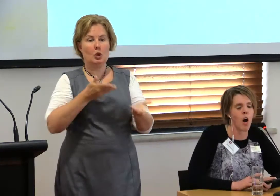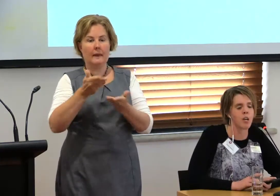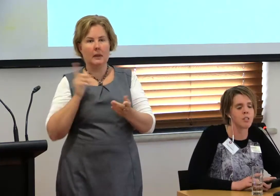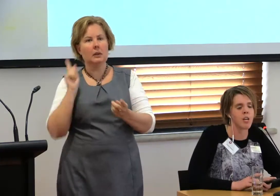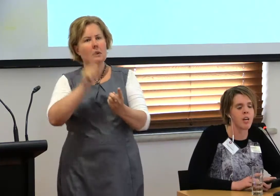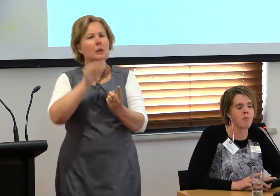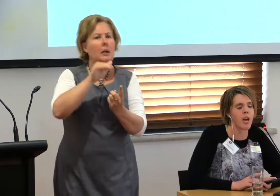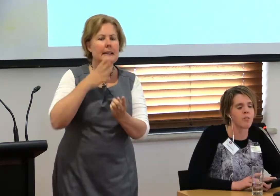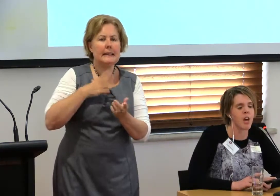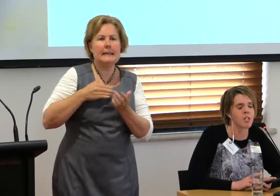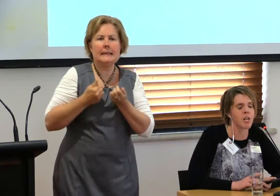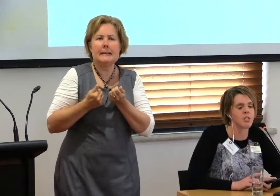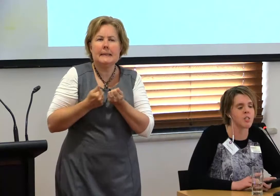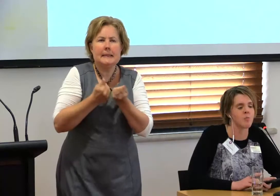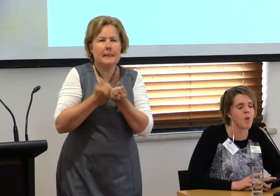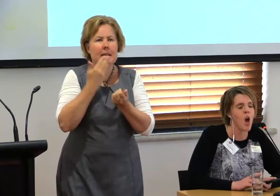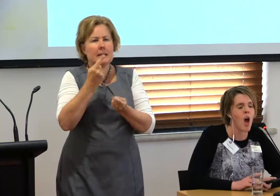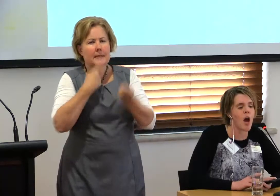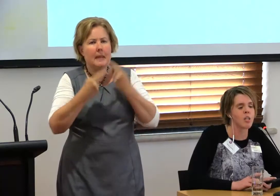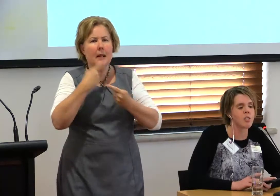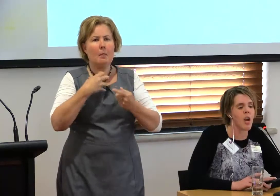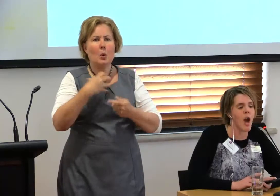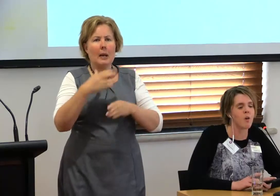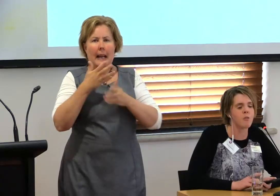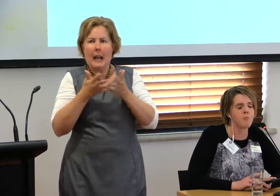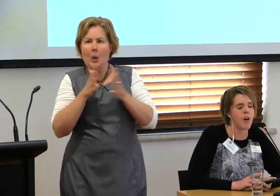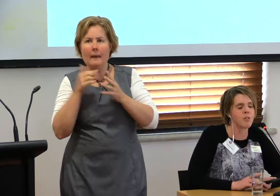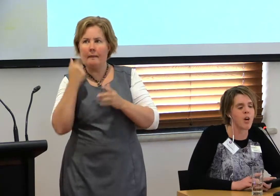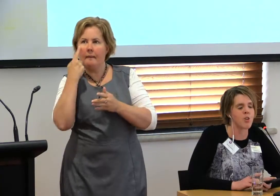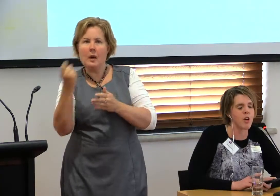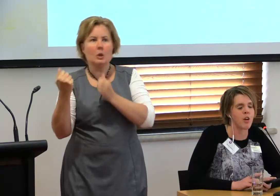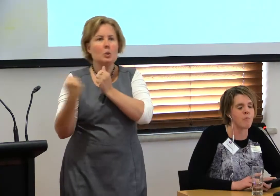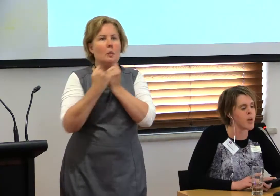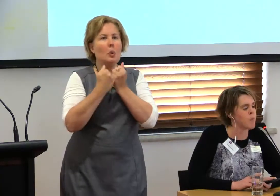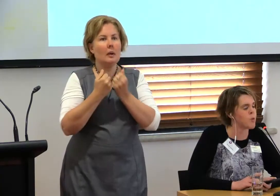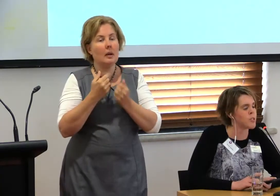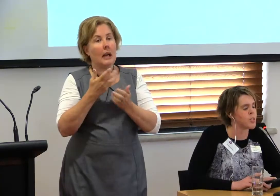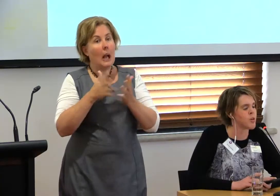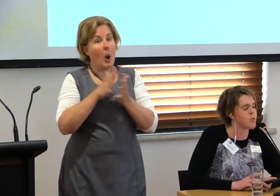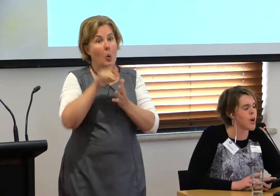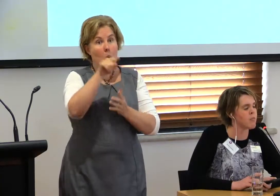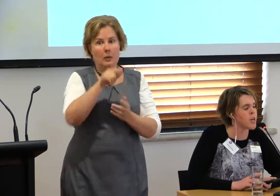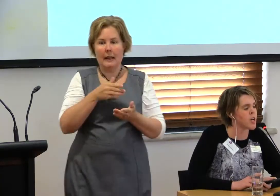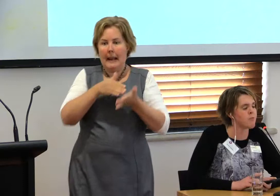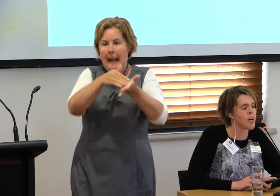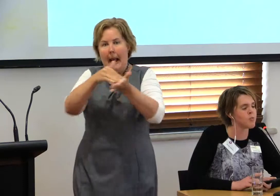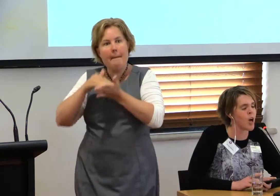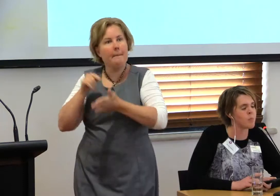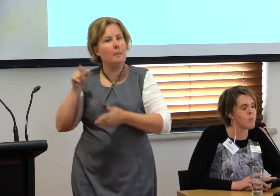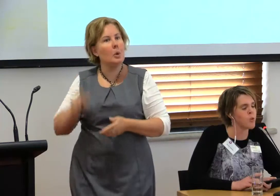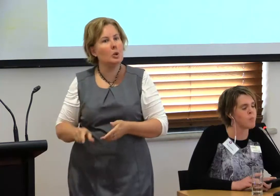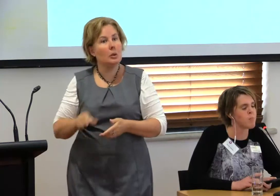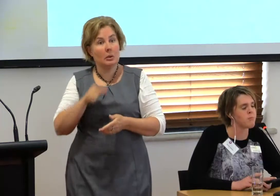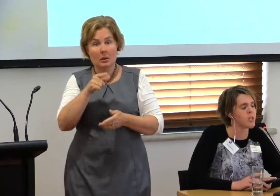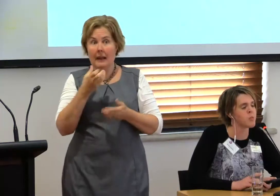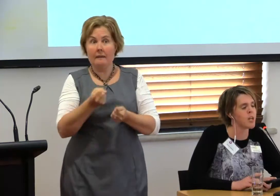or guidance in navigating the aged care system? And how have you found that journey of being able to assist them? Do you have any advice for other